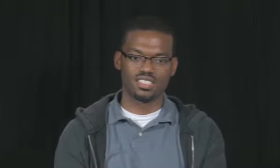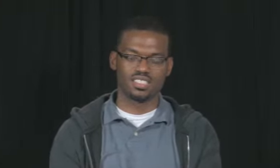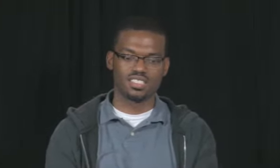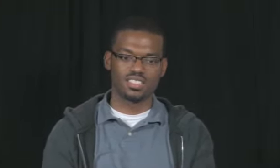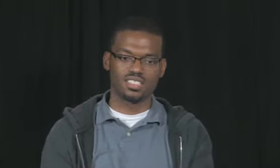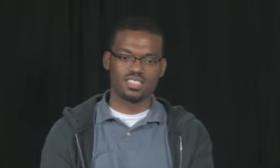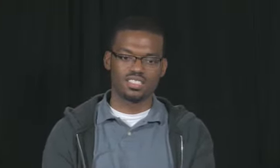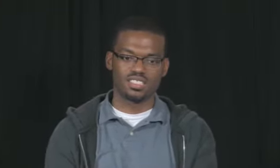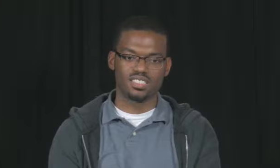middle C.